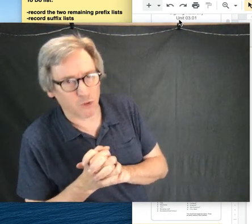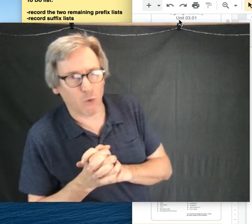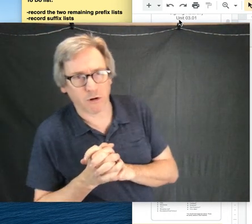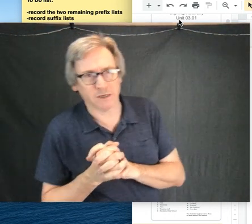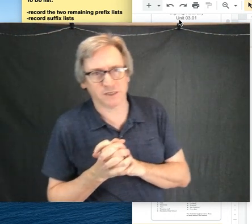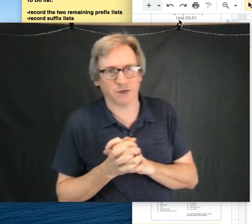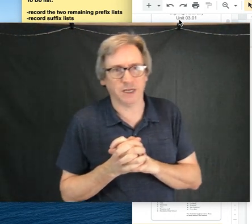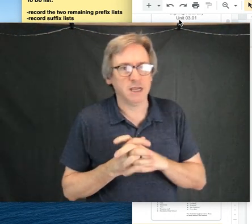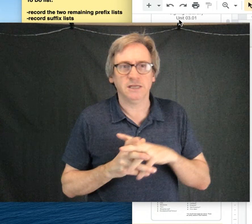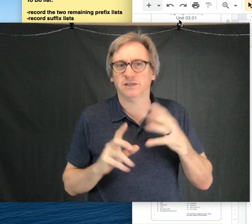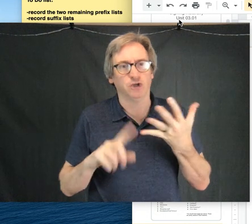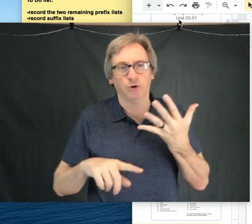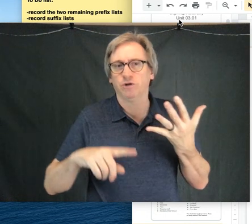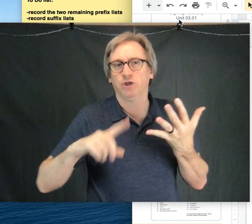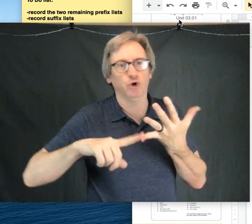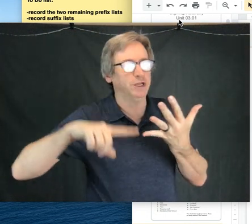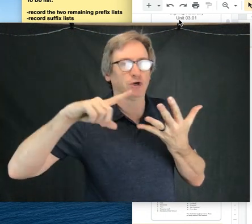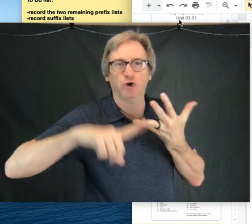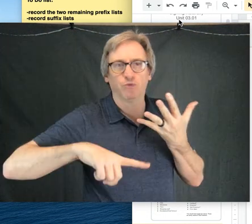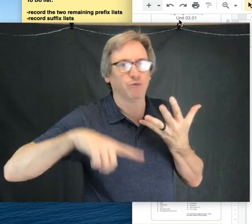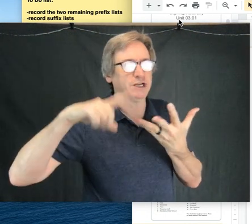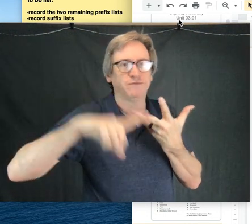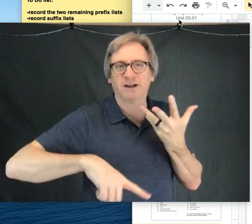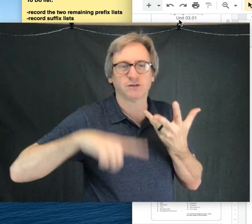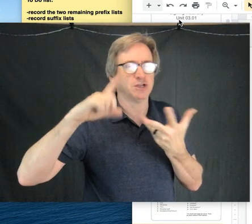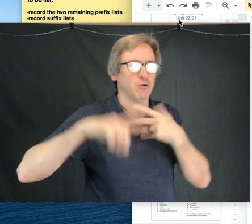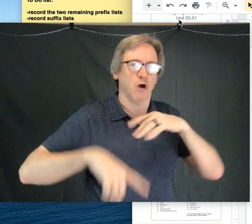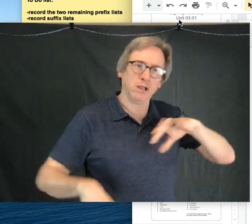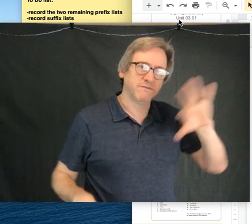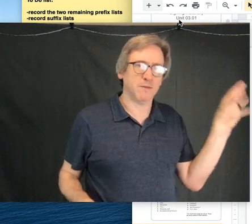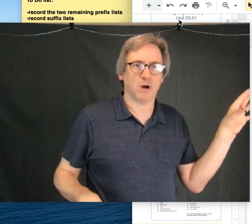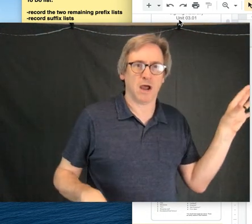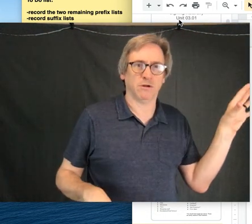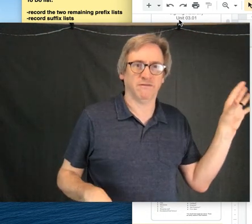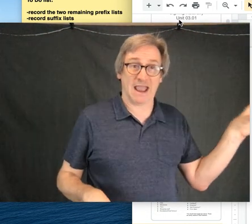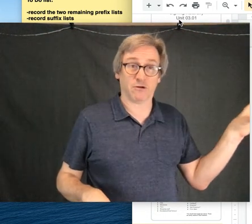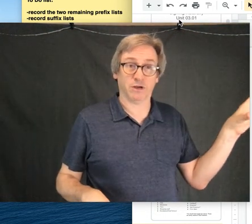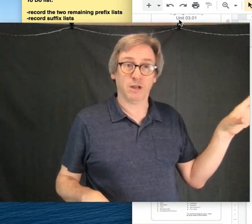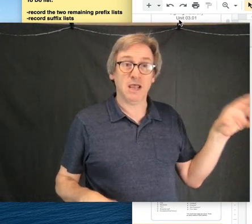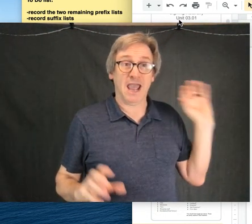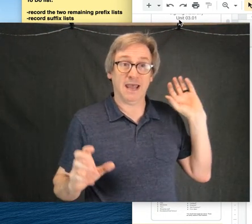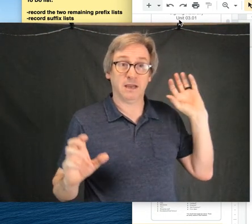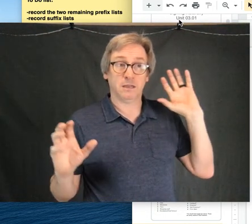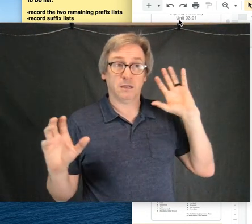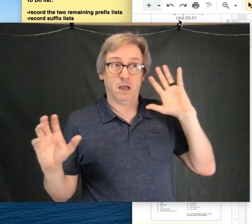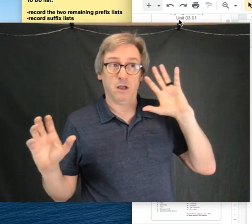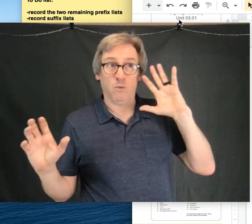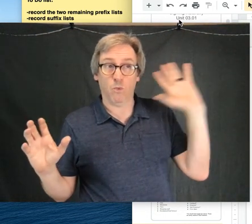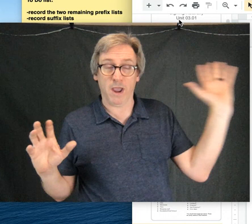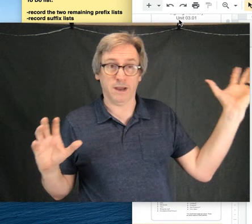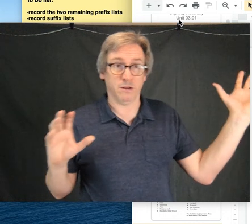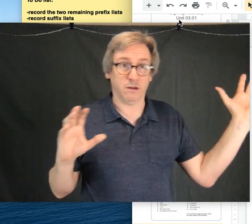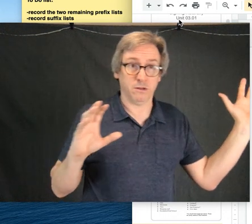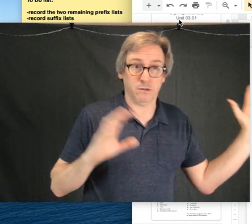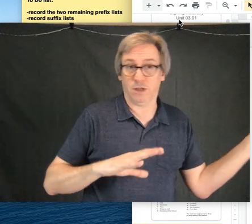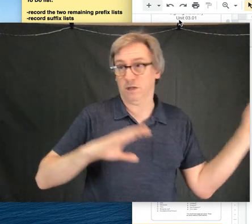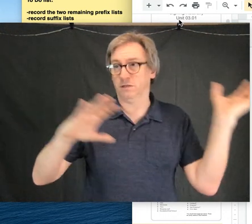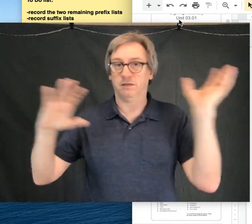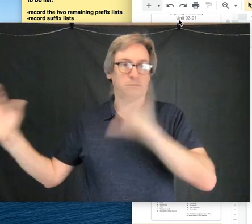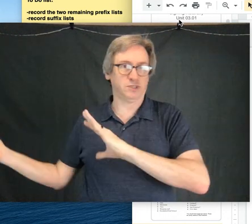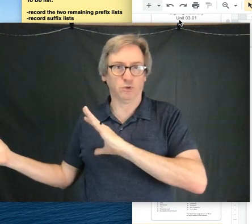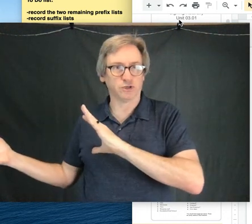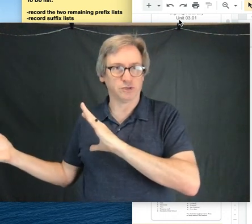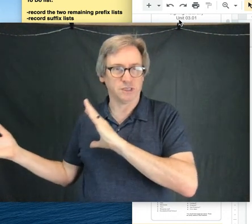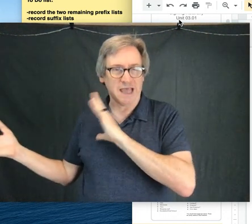rubber for the war industry. The Goodyear, Goodrich, Firestone, all of them were out of Akron. And when